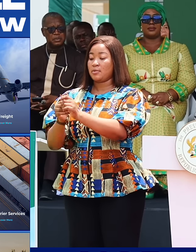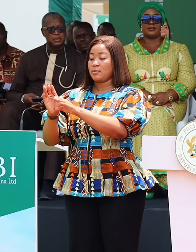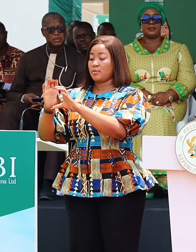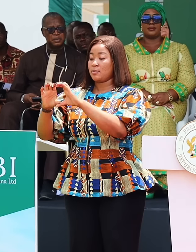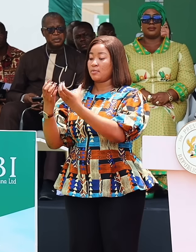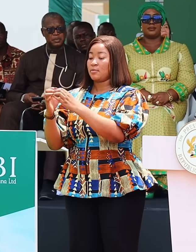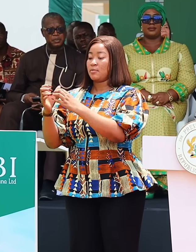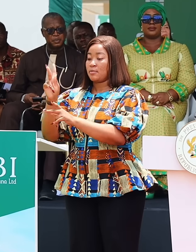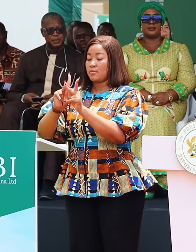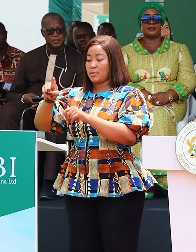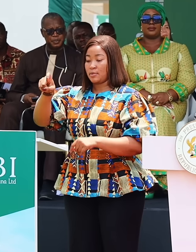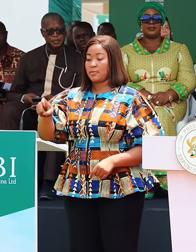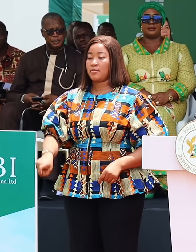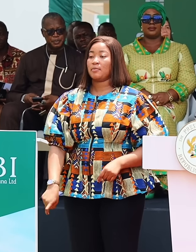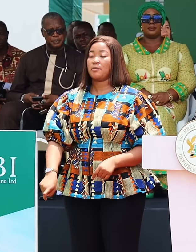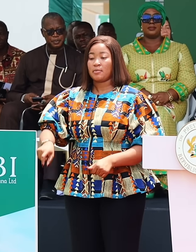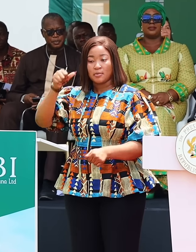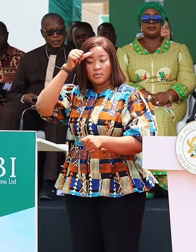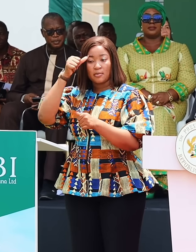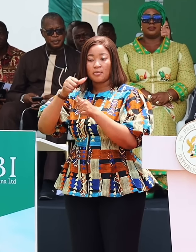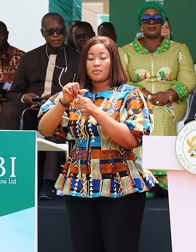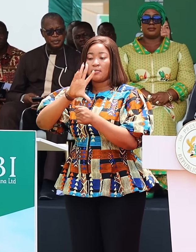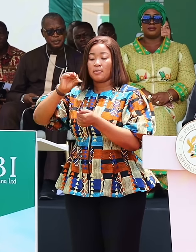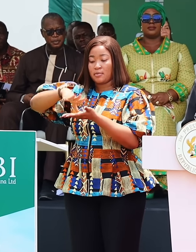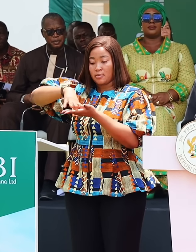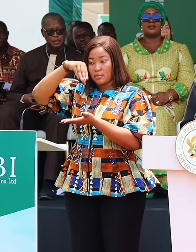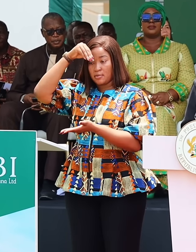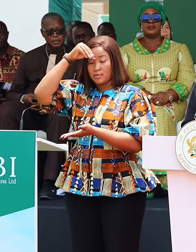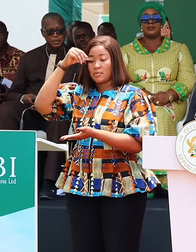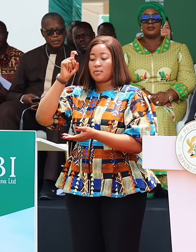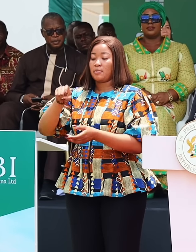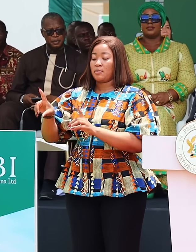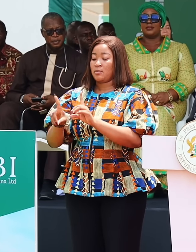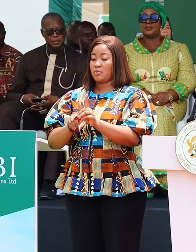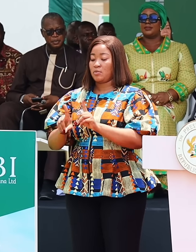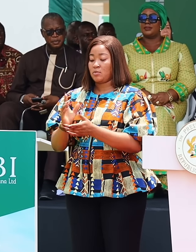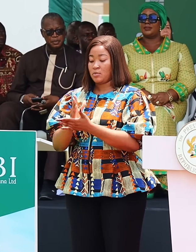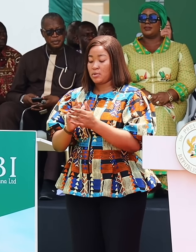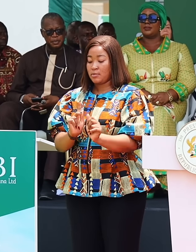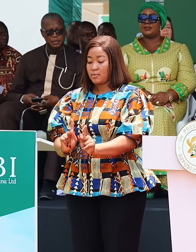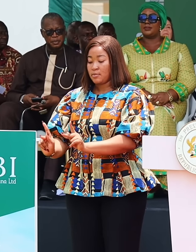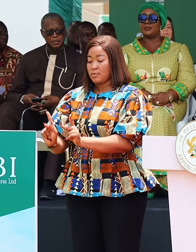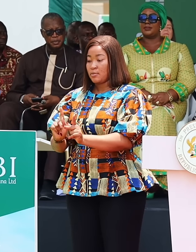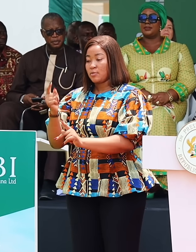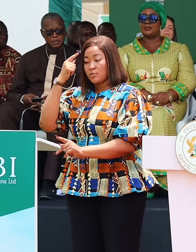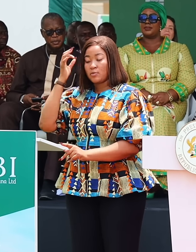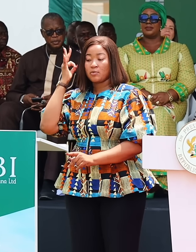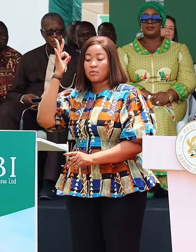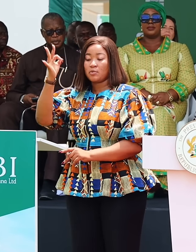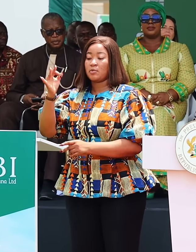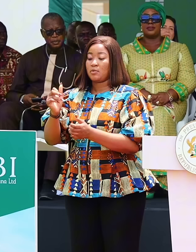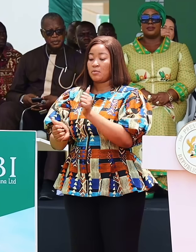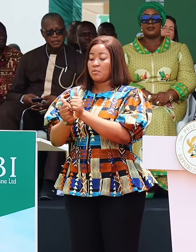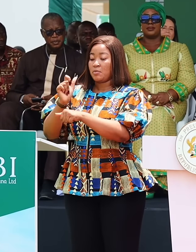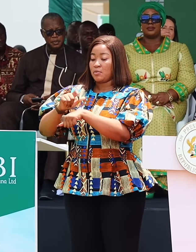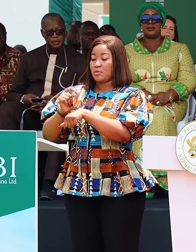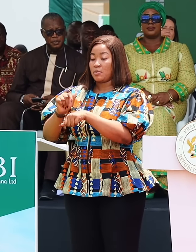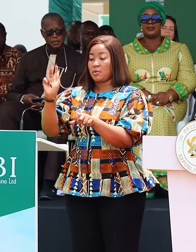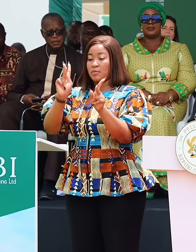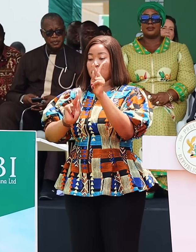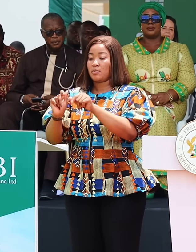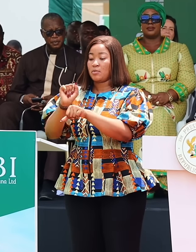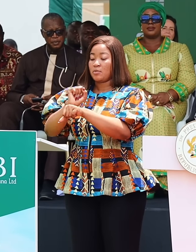enterprise must recognize and learn. We must do succession planning. A lot of time, people